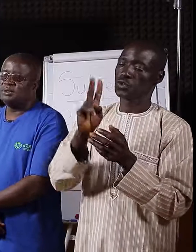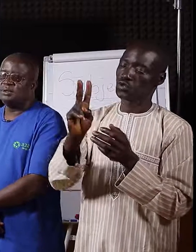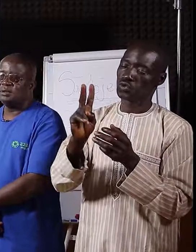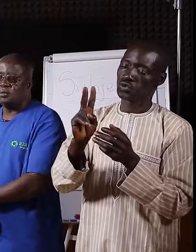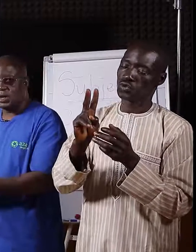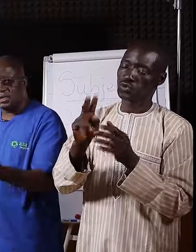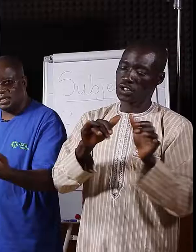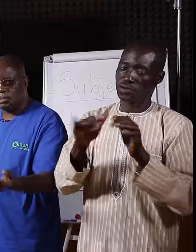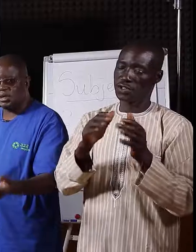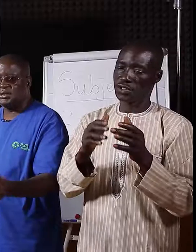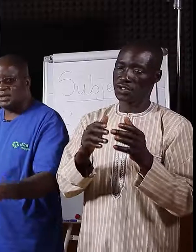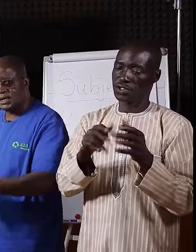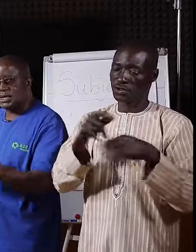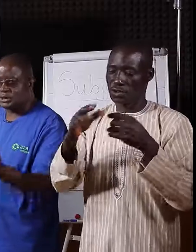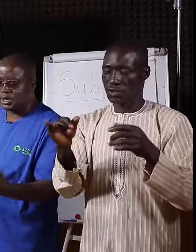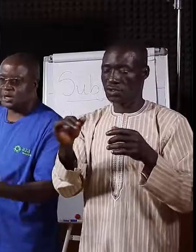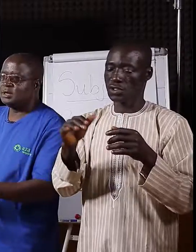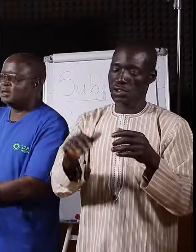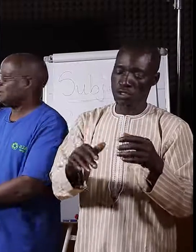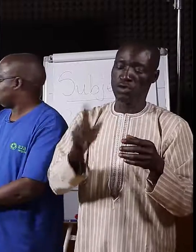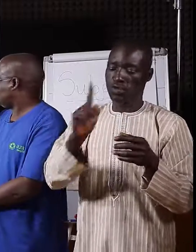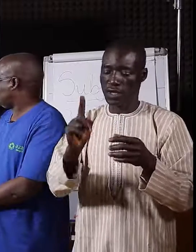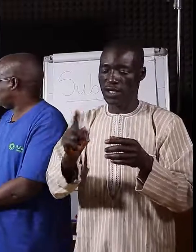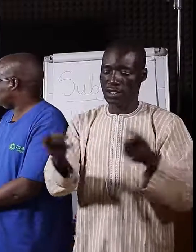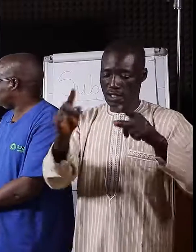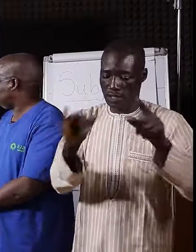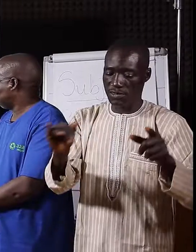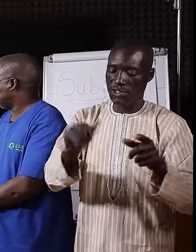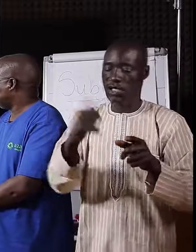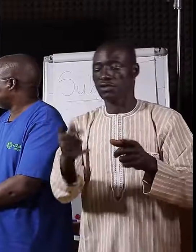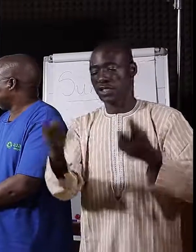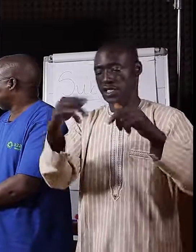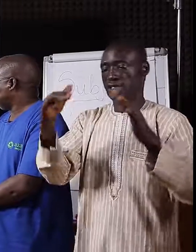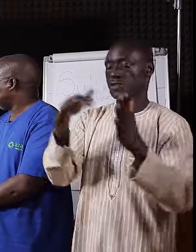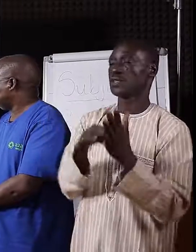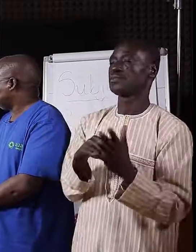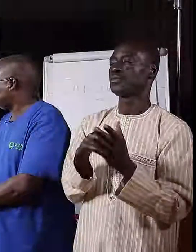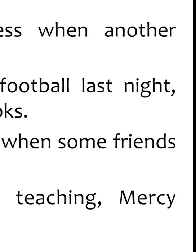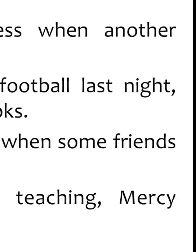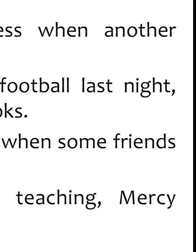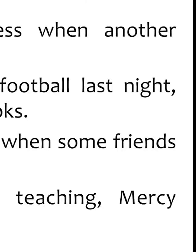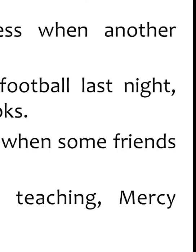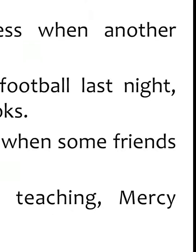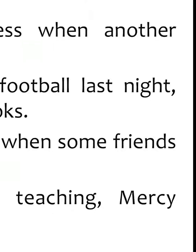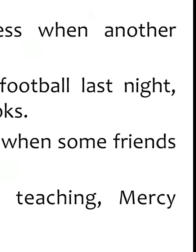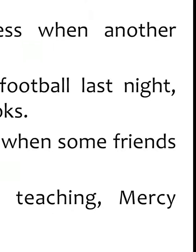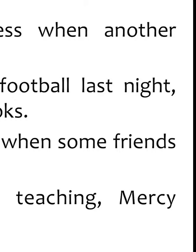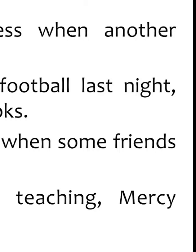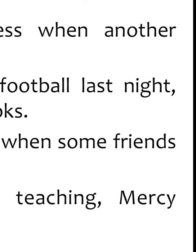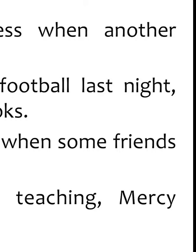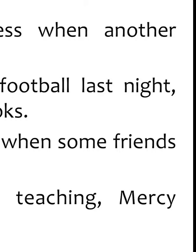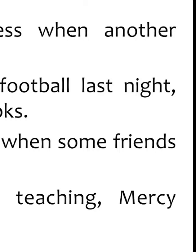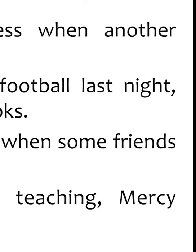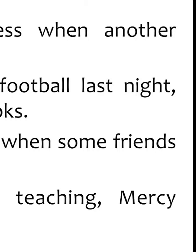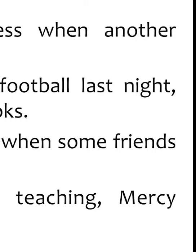on, one taking place, then another occurred. 18. While Emmanuel was